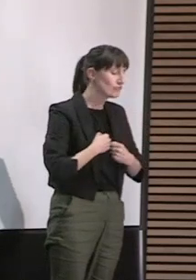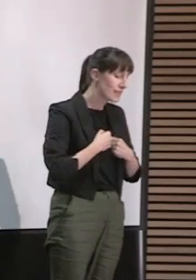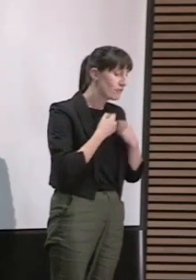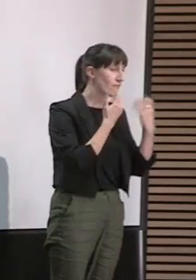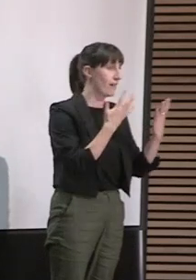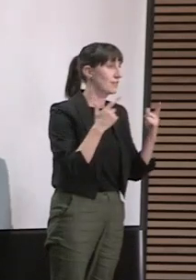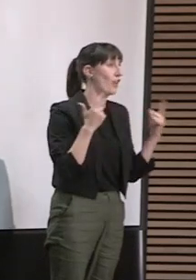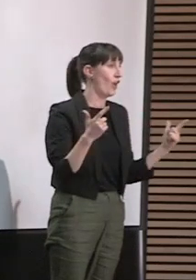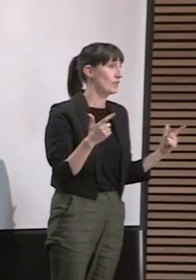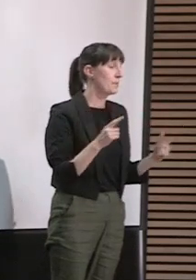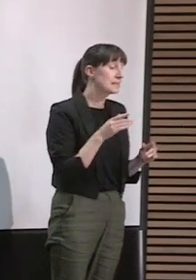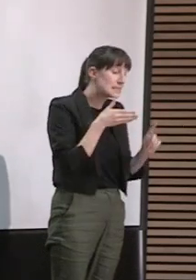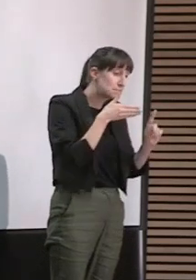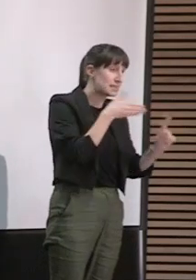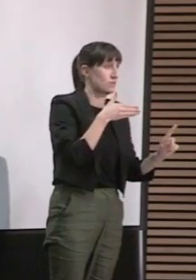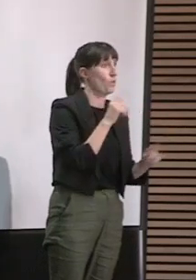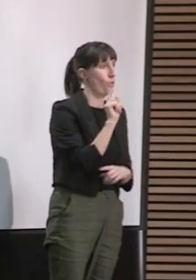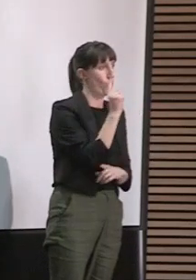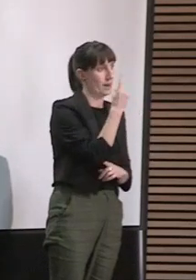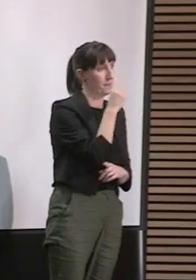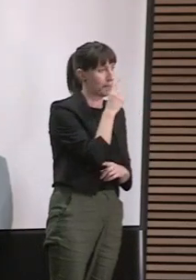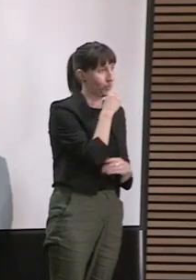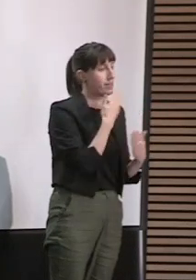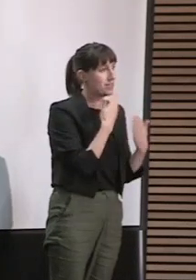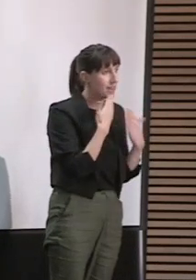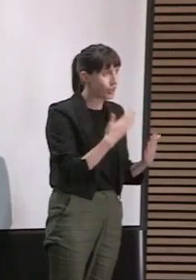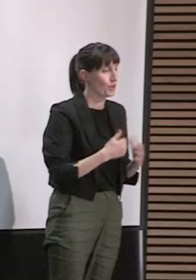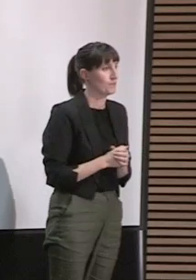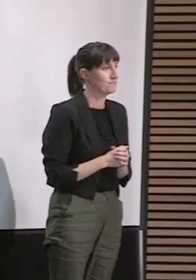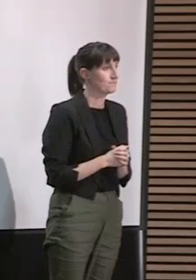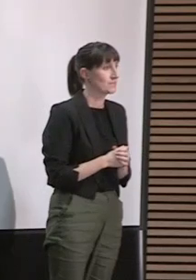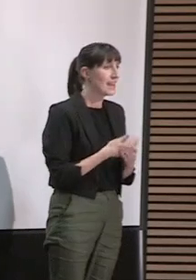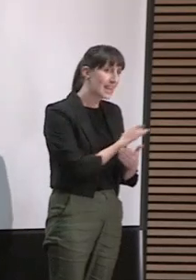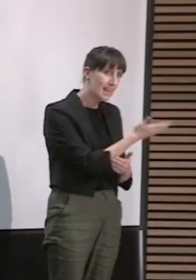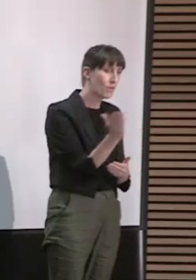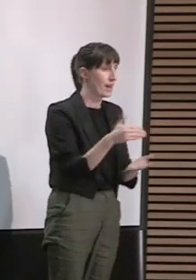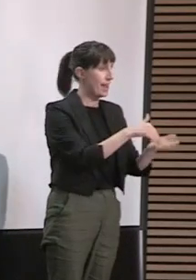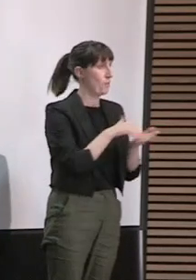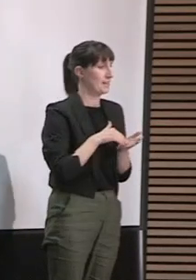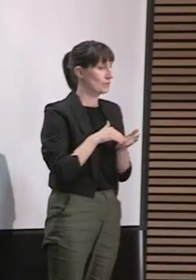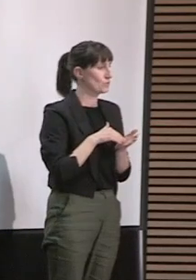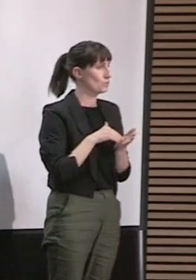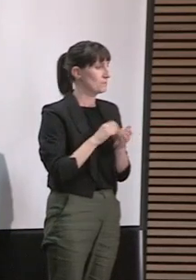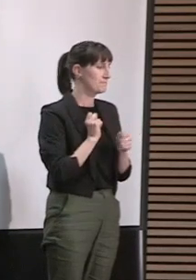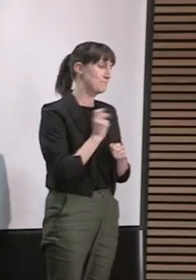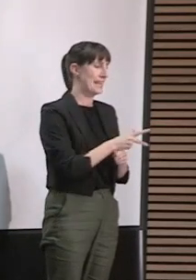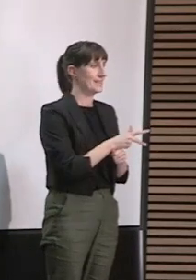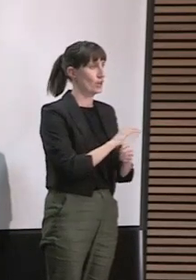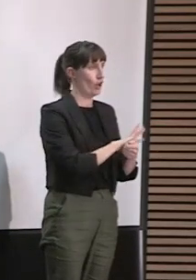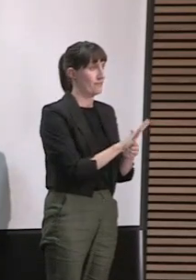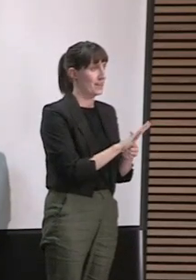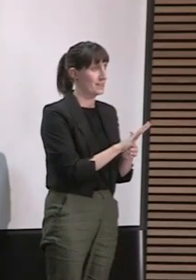particular. Everyone is playing their part in driving out COVID-19. It's hard, and it's